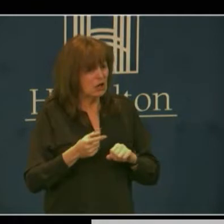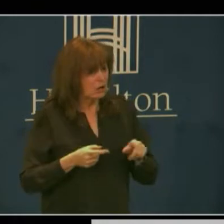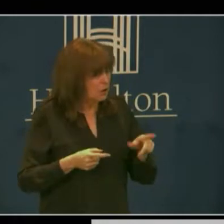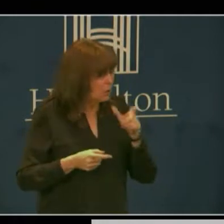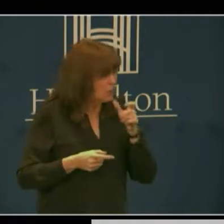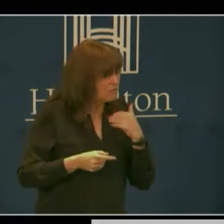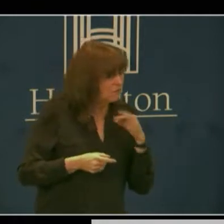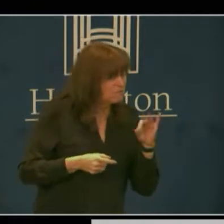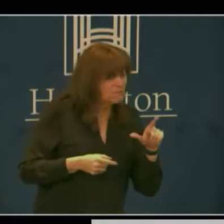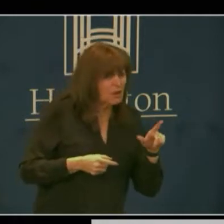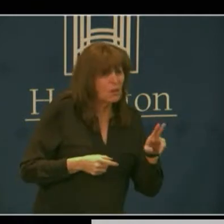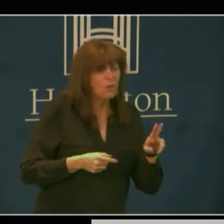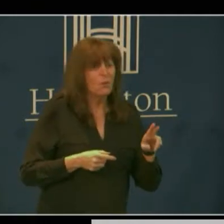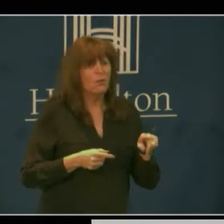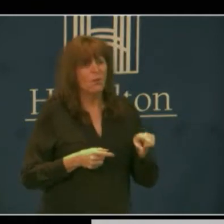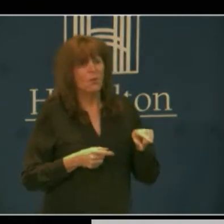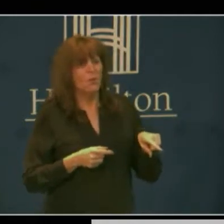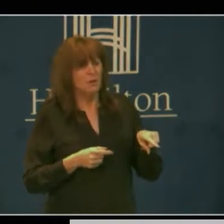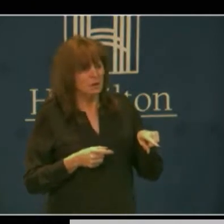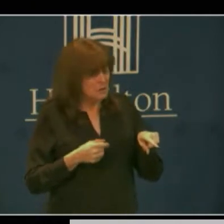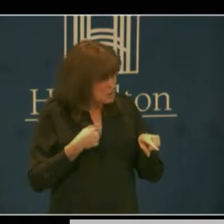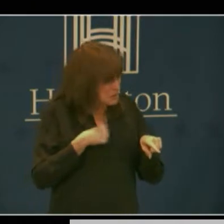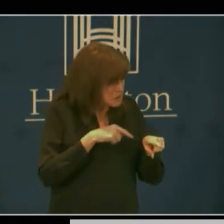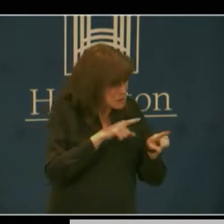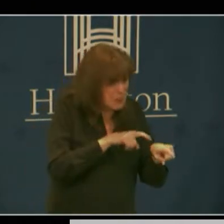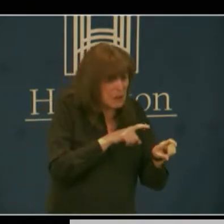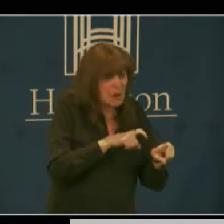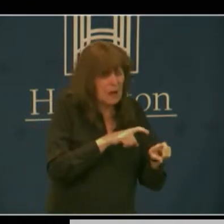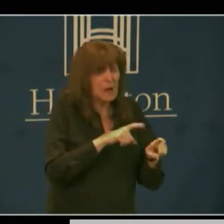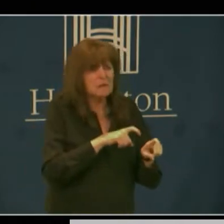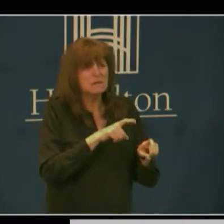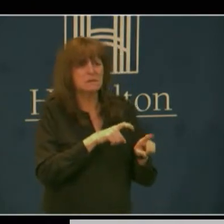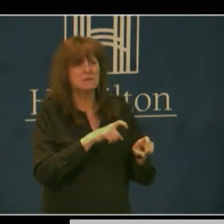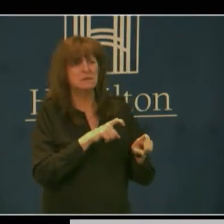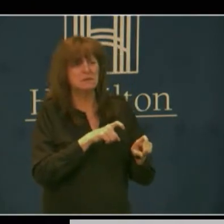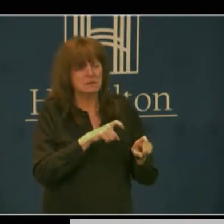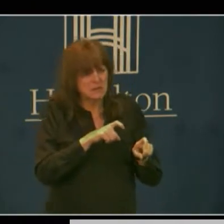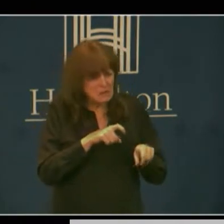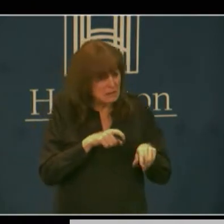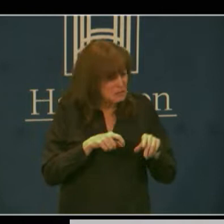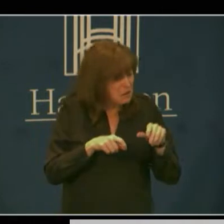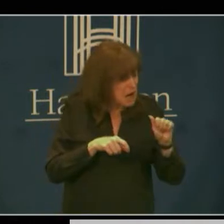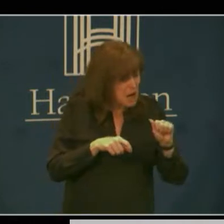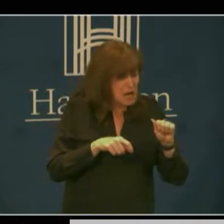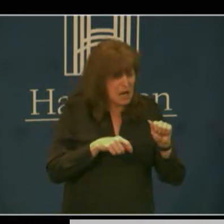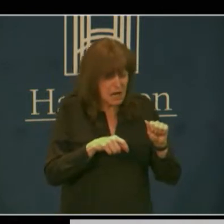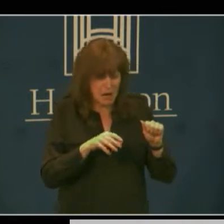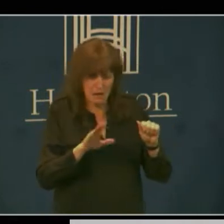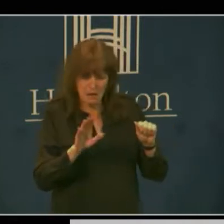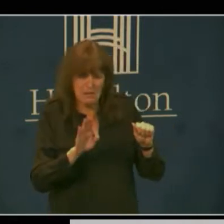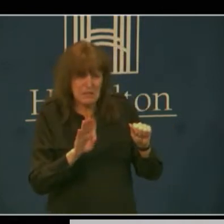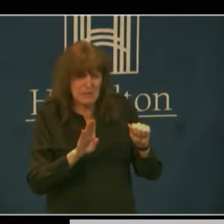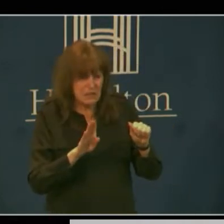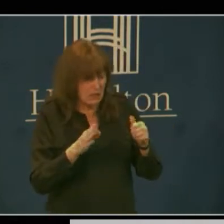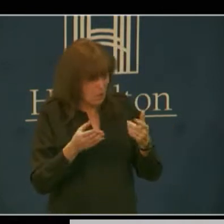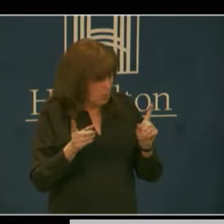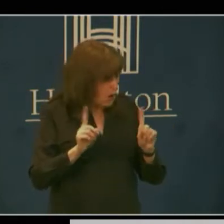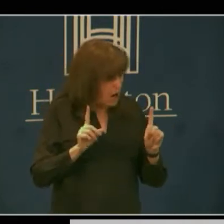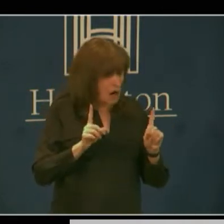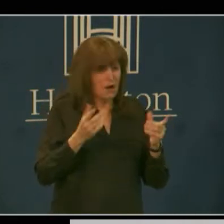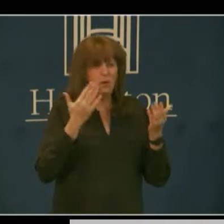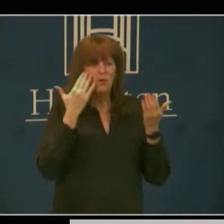confirmed influenza, whether it's A or B, they don't know where they came down with it. The vast majority of influenza would be community